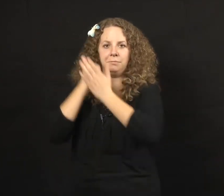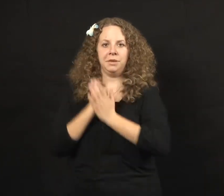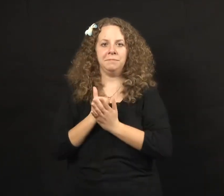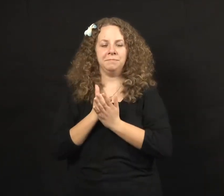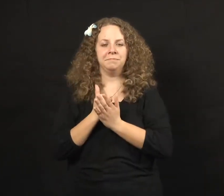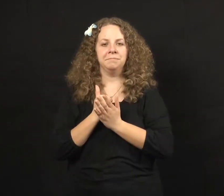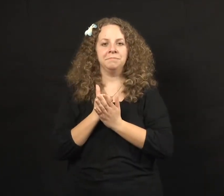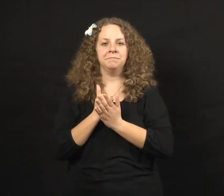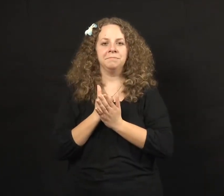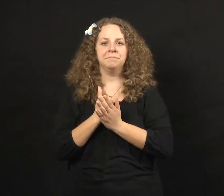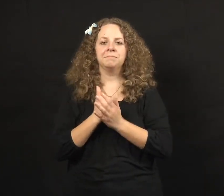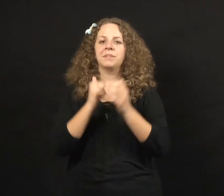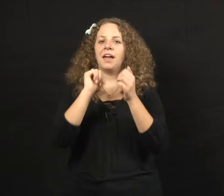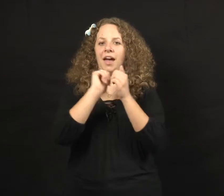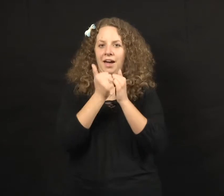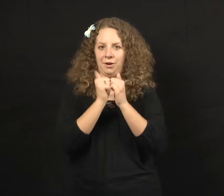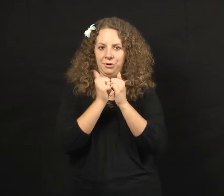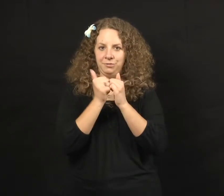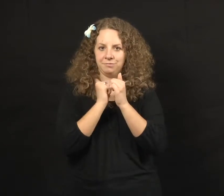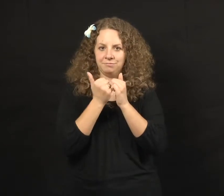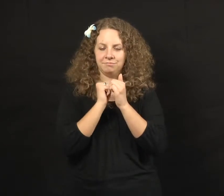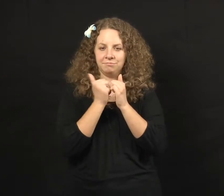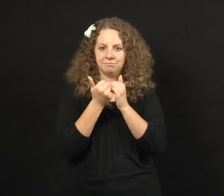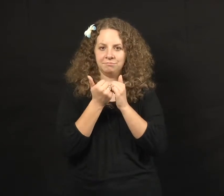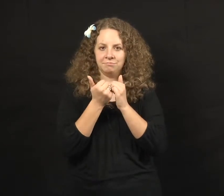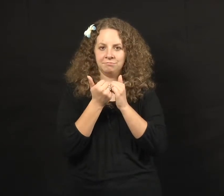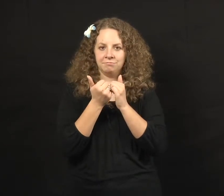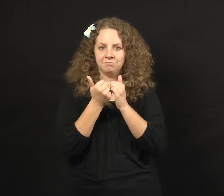me. How.